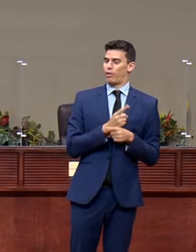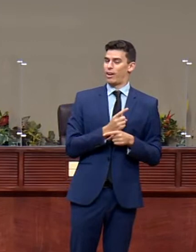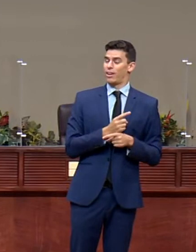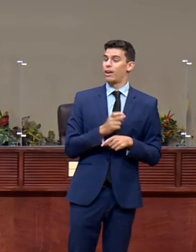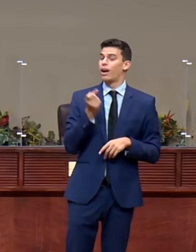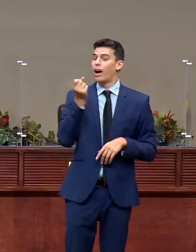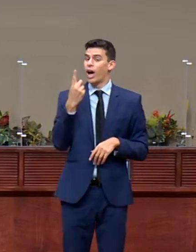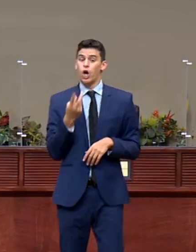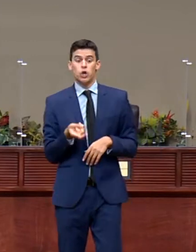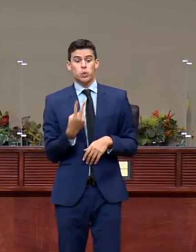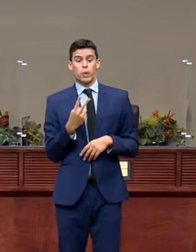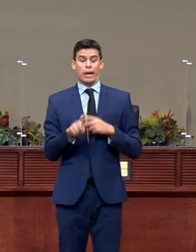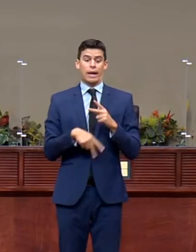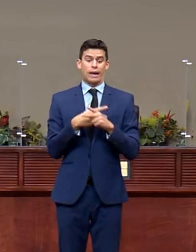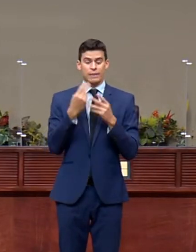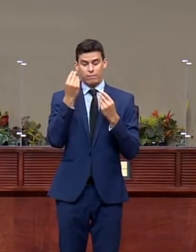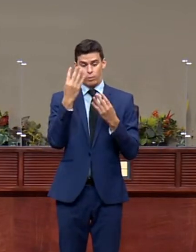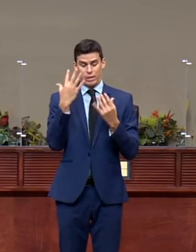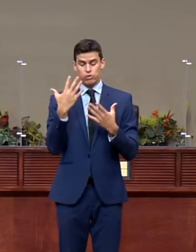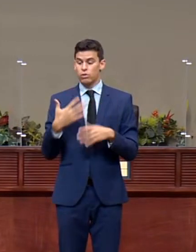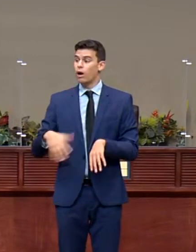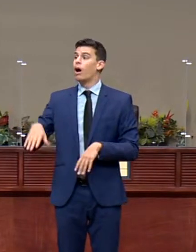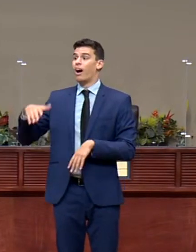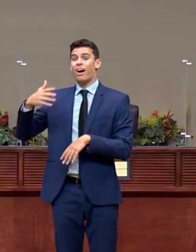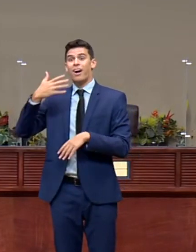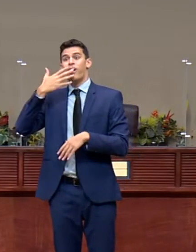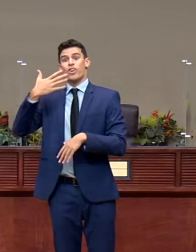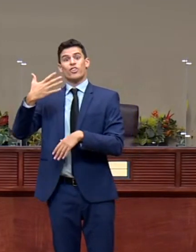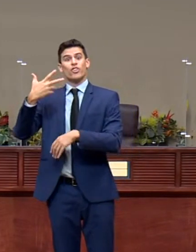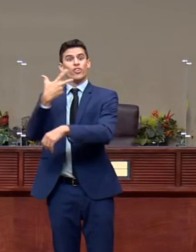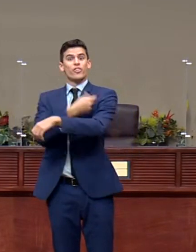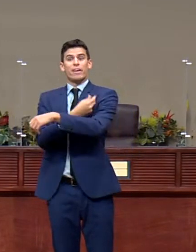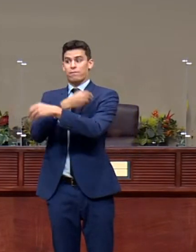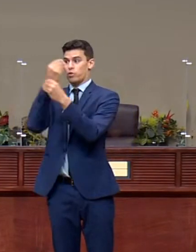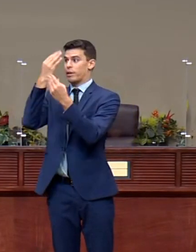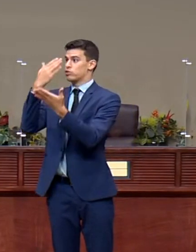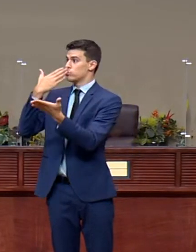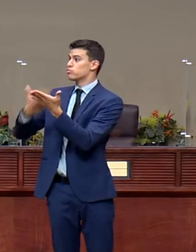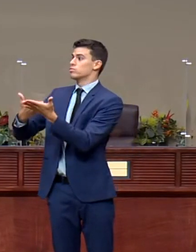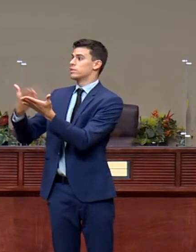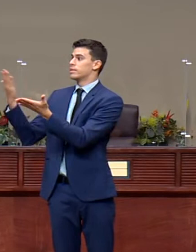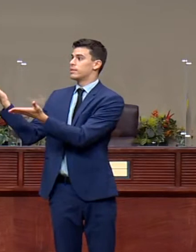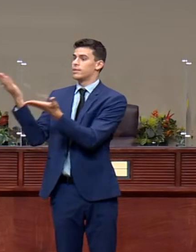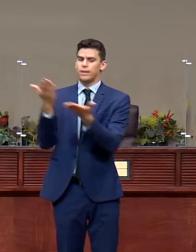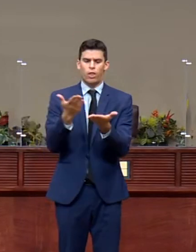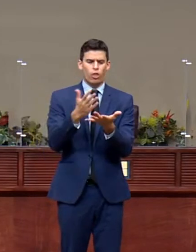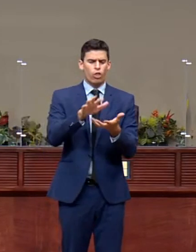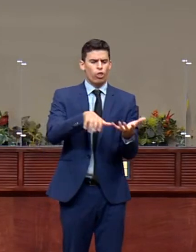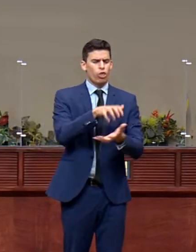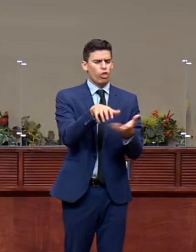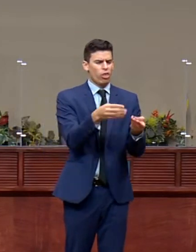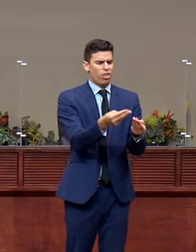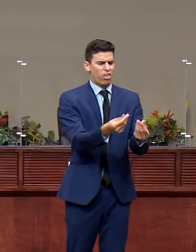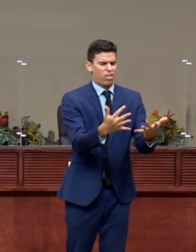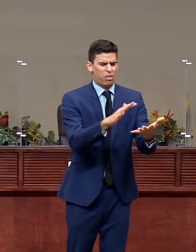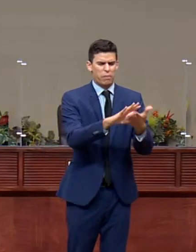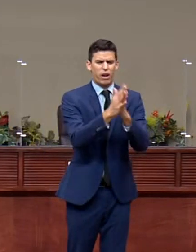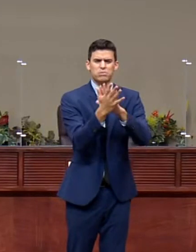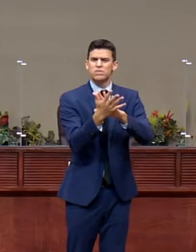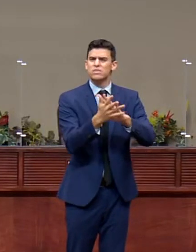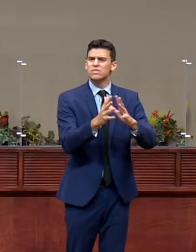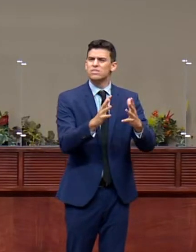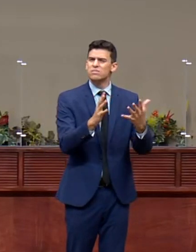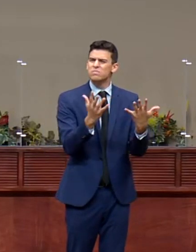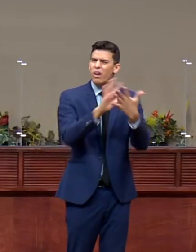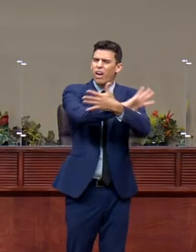information is being diluted with bad vaccine information. Dr. Pino and many of us will remember